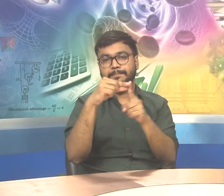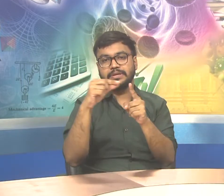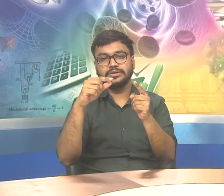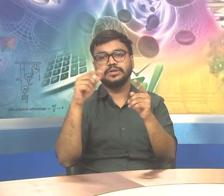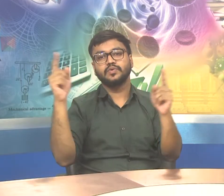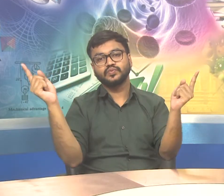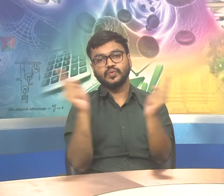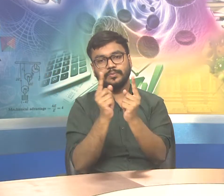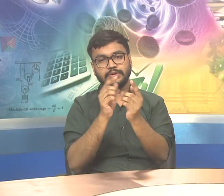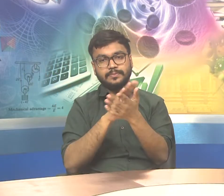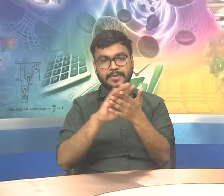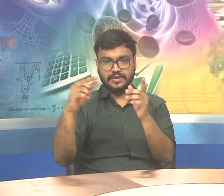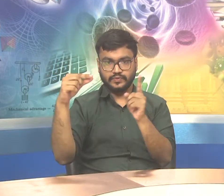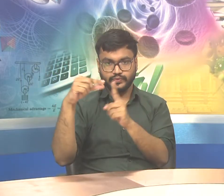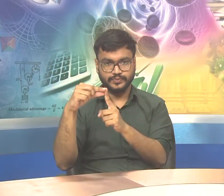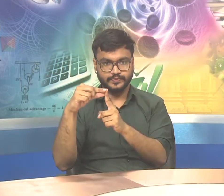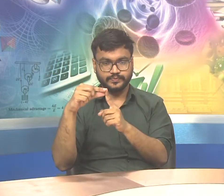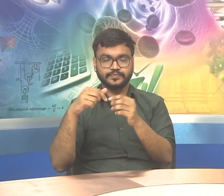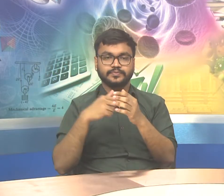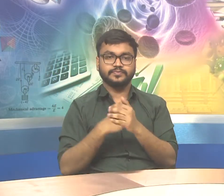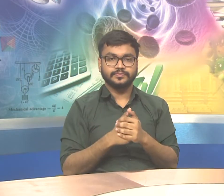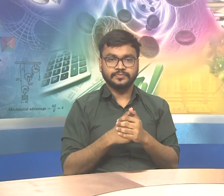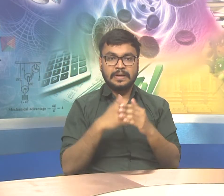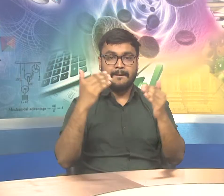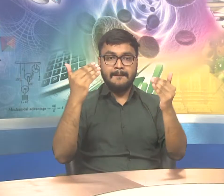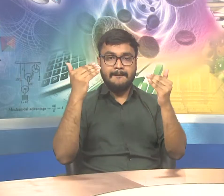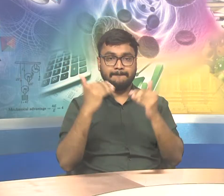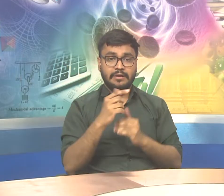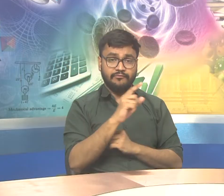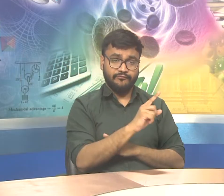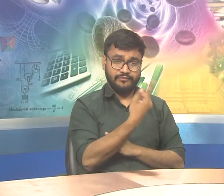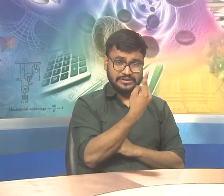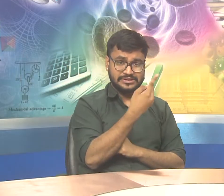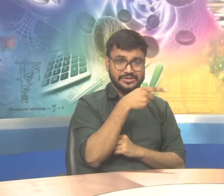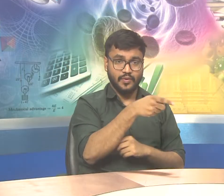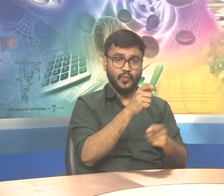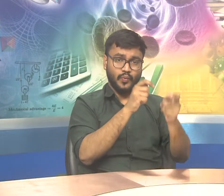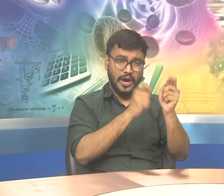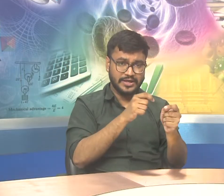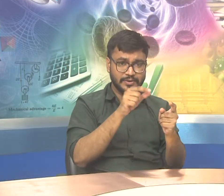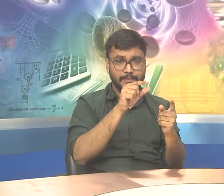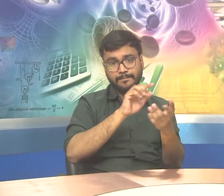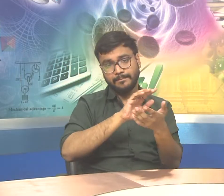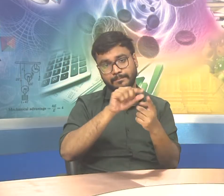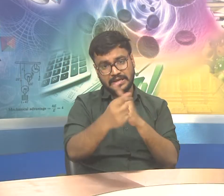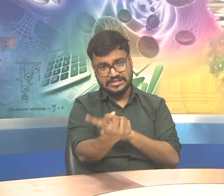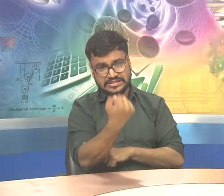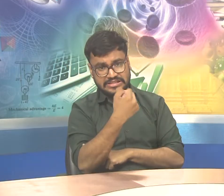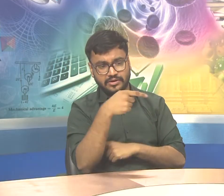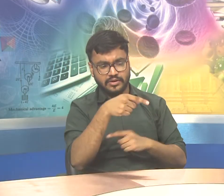Power is also measured in horsepower, or we can write down it as HP,